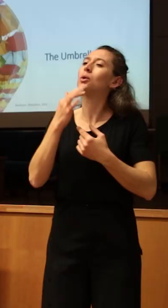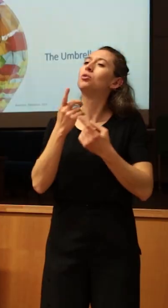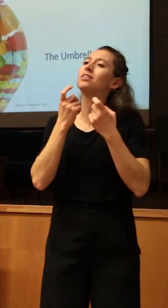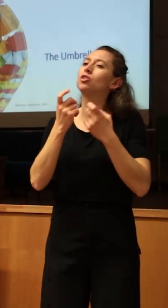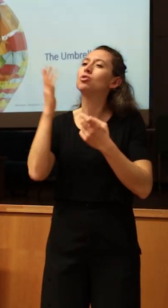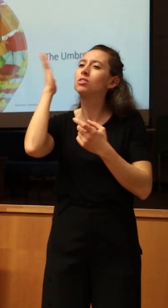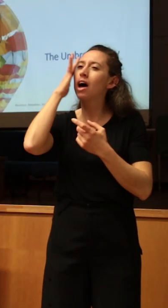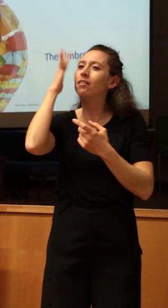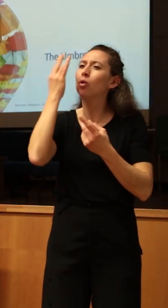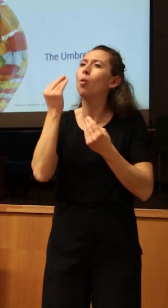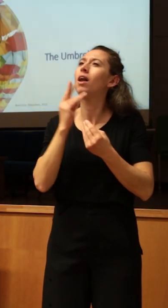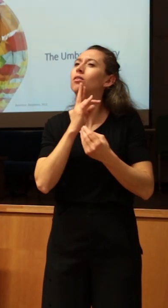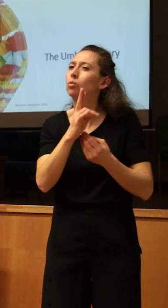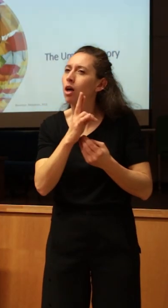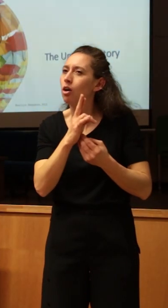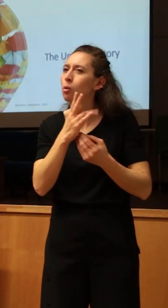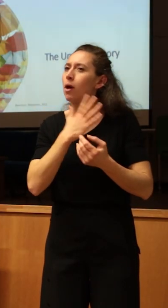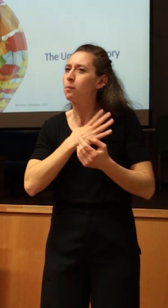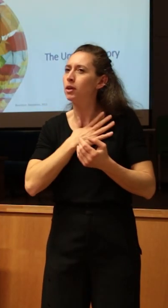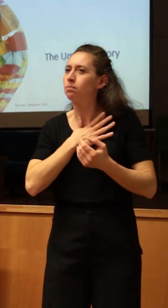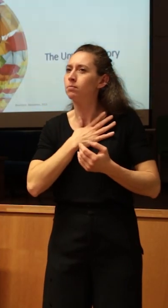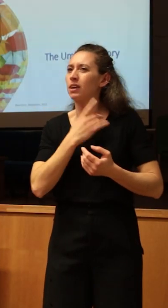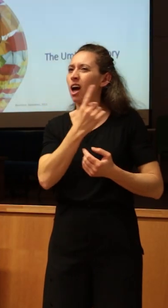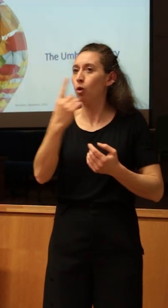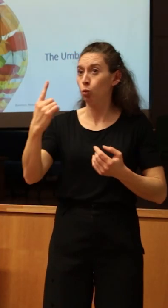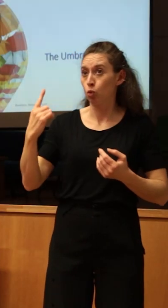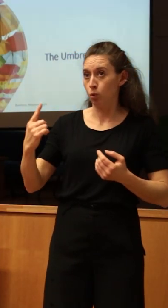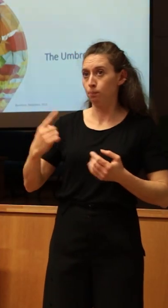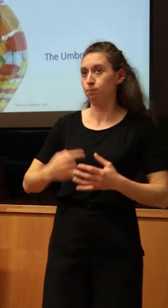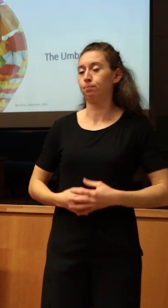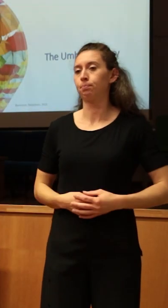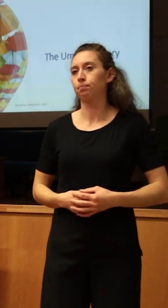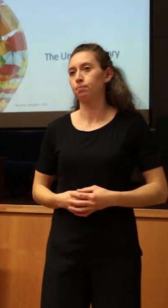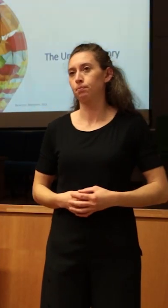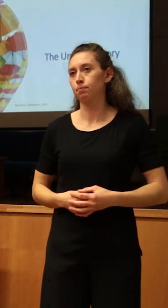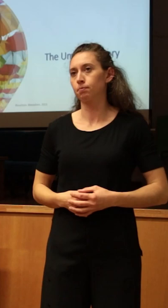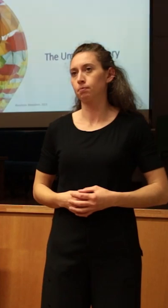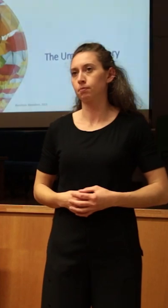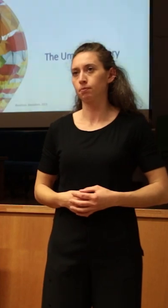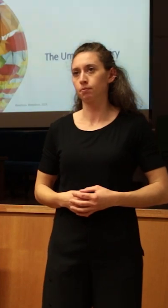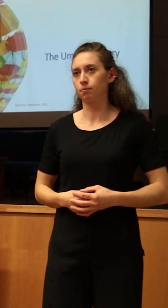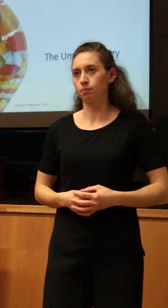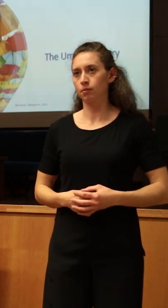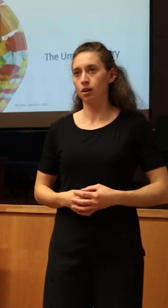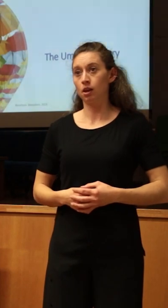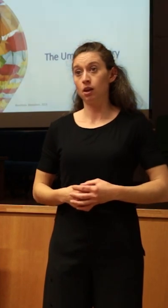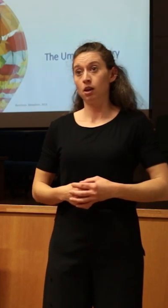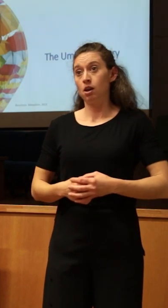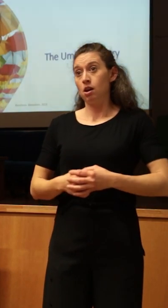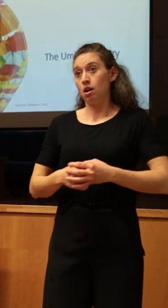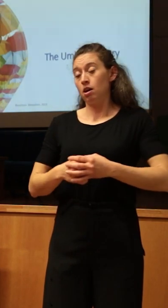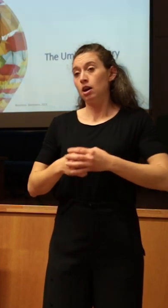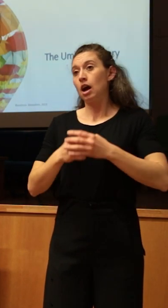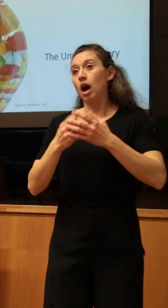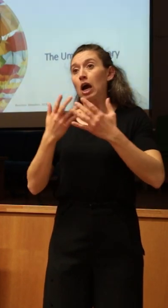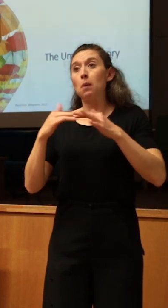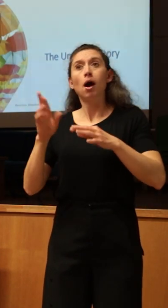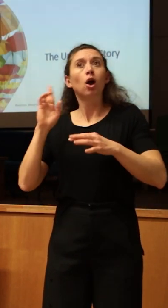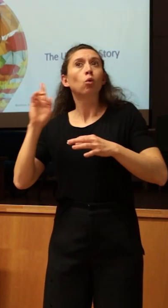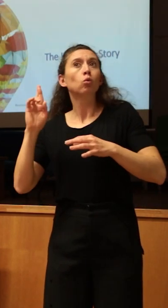necesita saber cuál es el resultado para uno. Do we need just to hear that and just say, well, I'm okay with that. I don't me alcanza need to con escucharlo that. Y ya